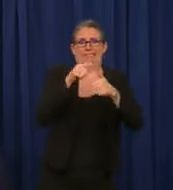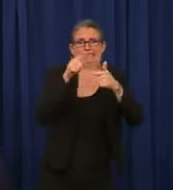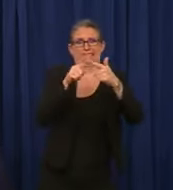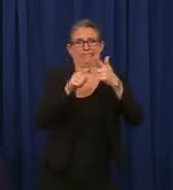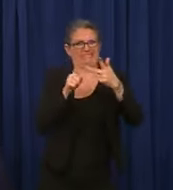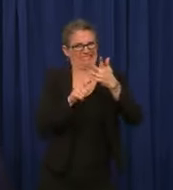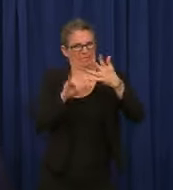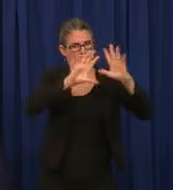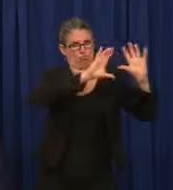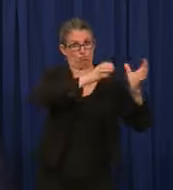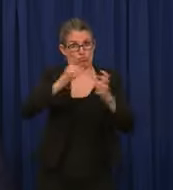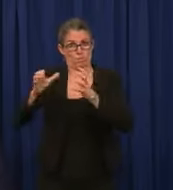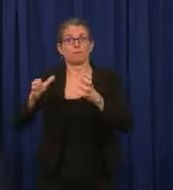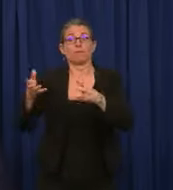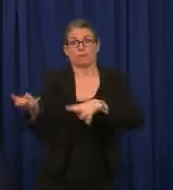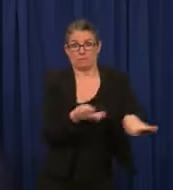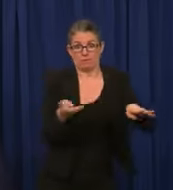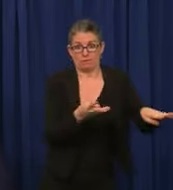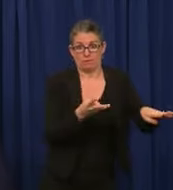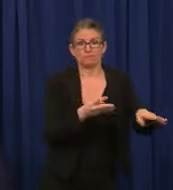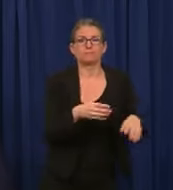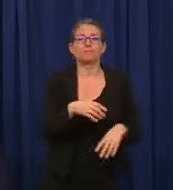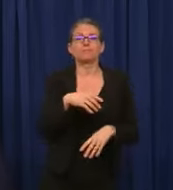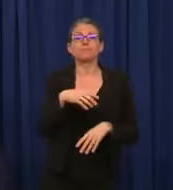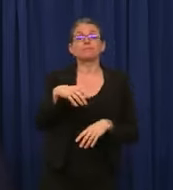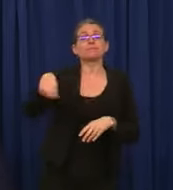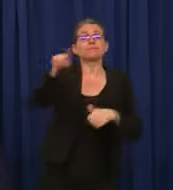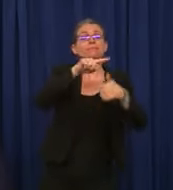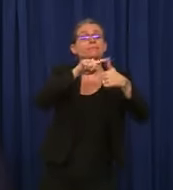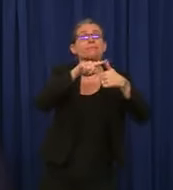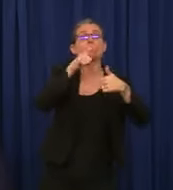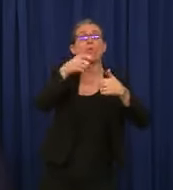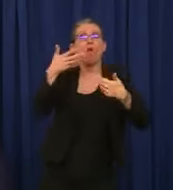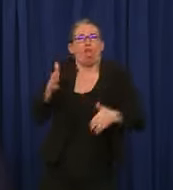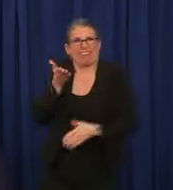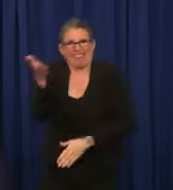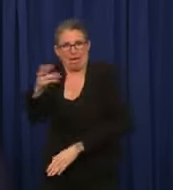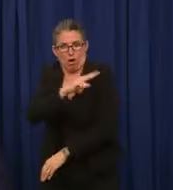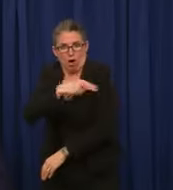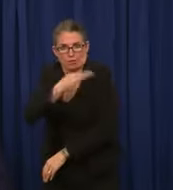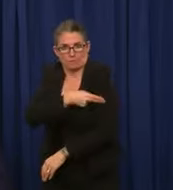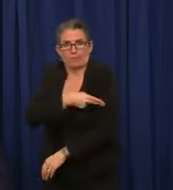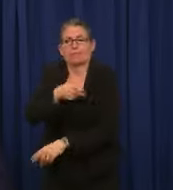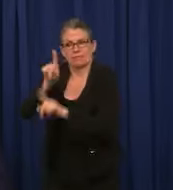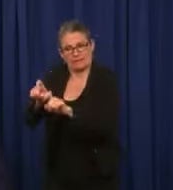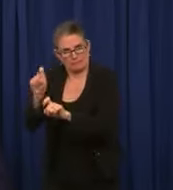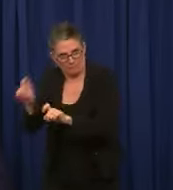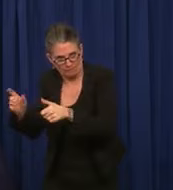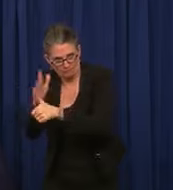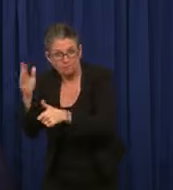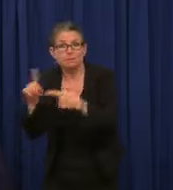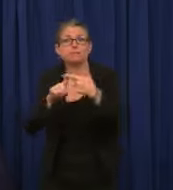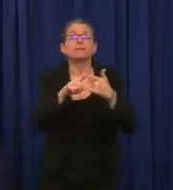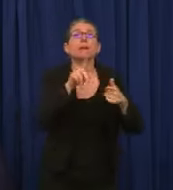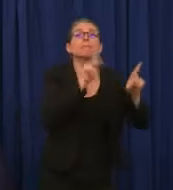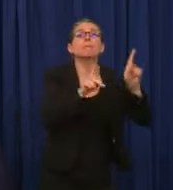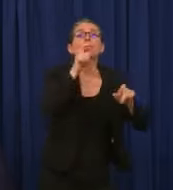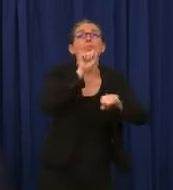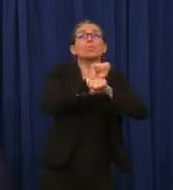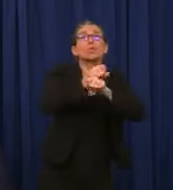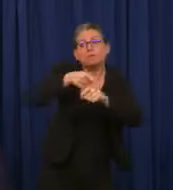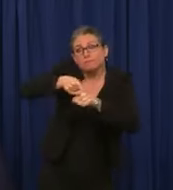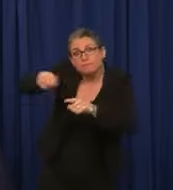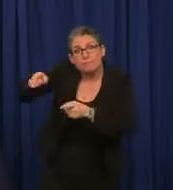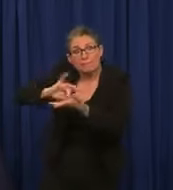are ill in the hospital for whom healthcare workers need a quick response so that they can guide clinical